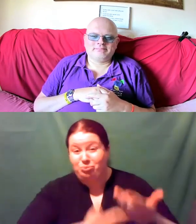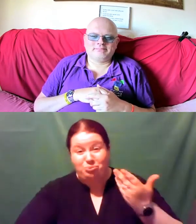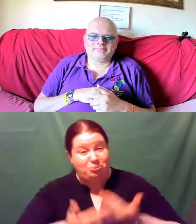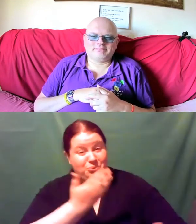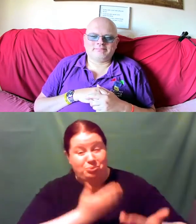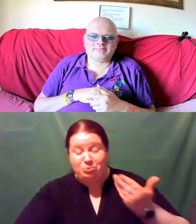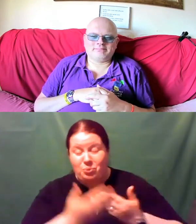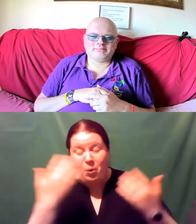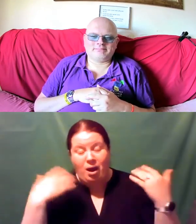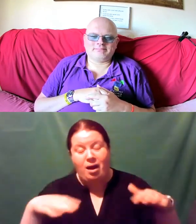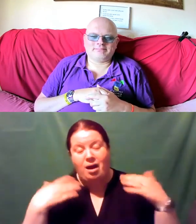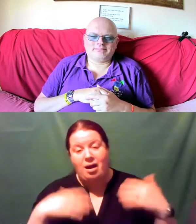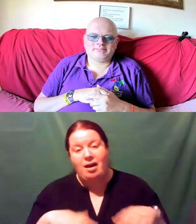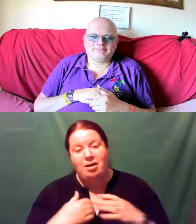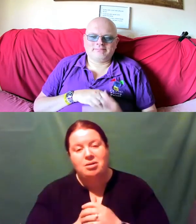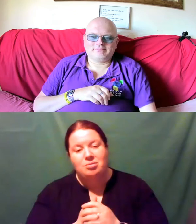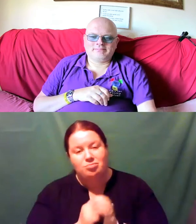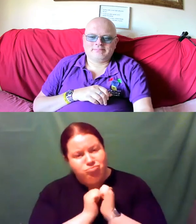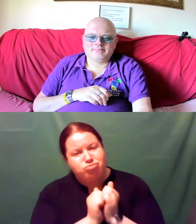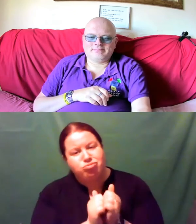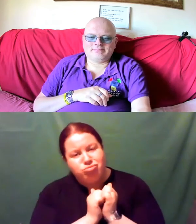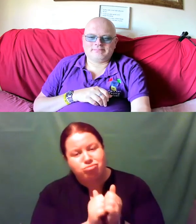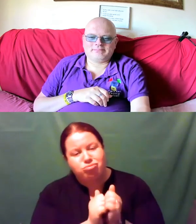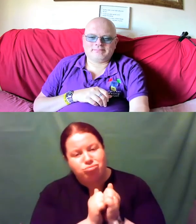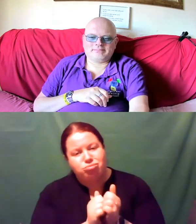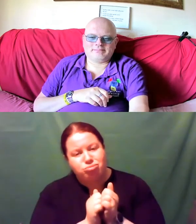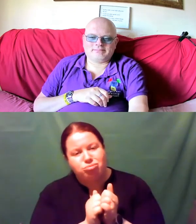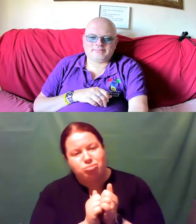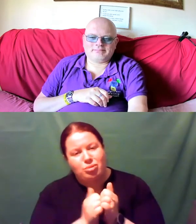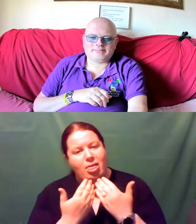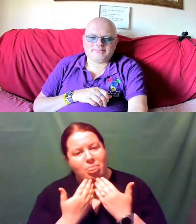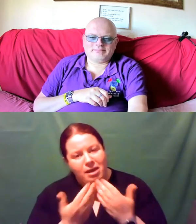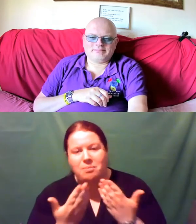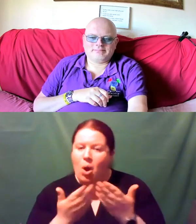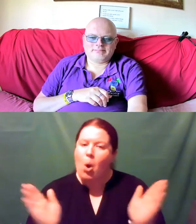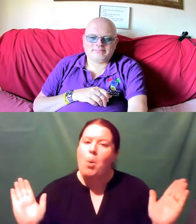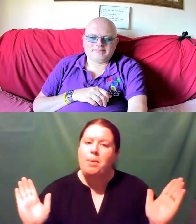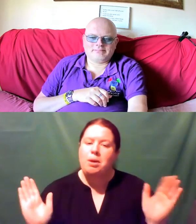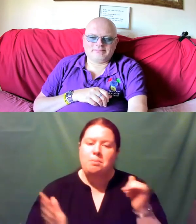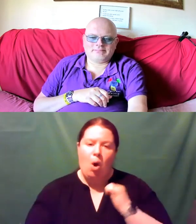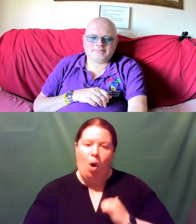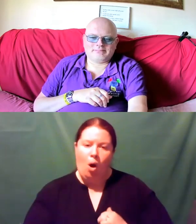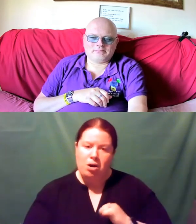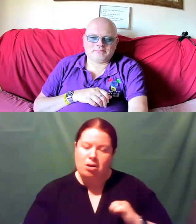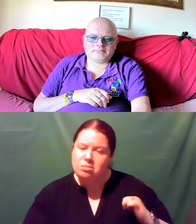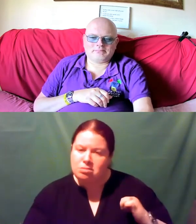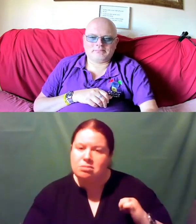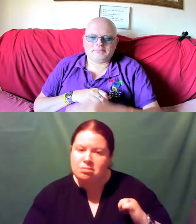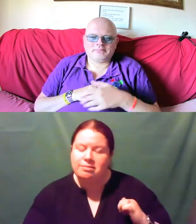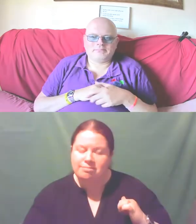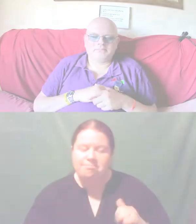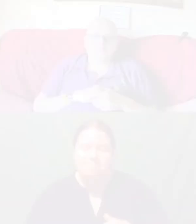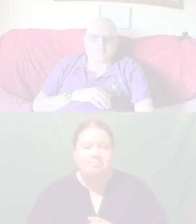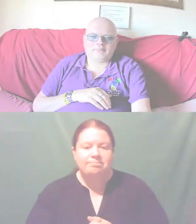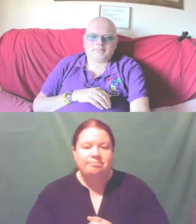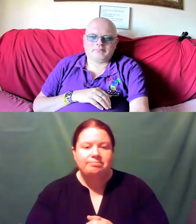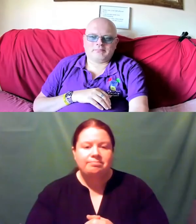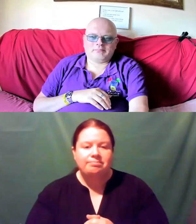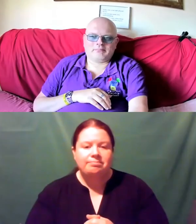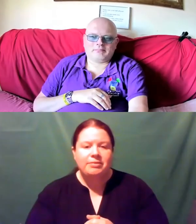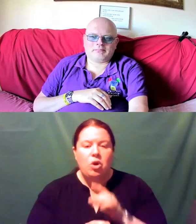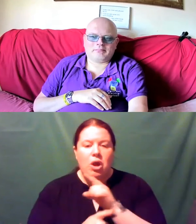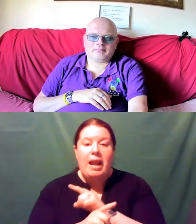conversation, and it's been really, really appreciated. Thank you for your candor and your honesty and your openness in our discussions. So